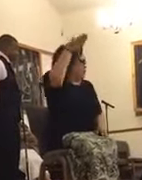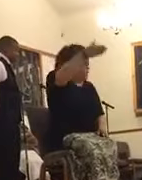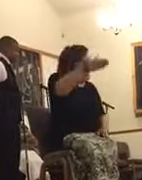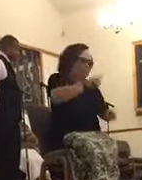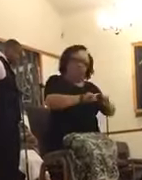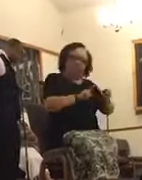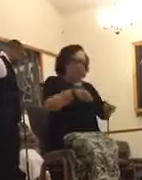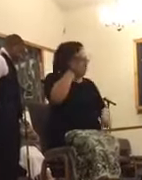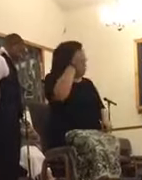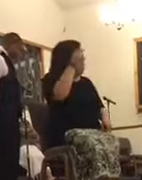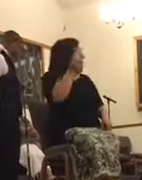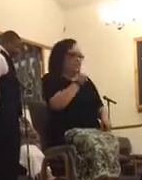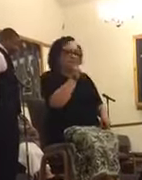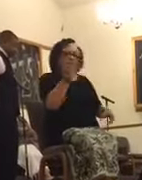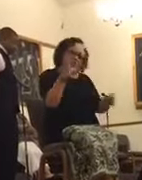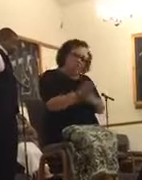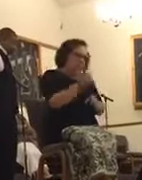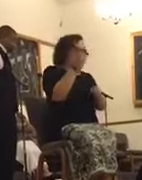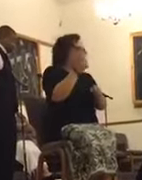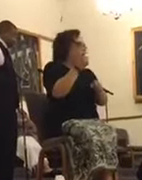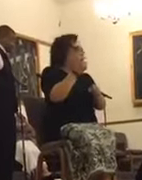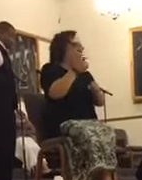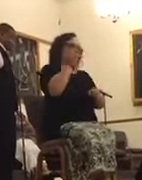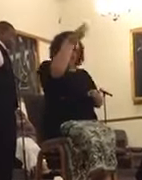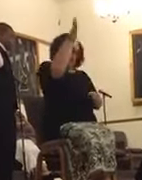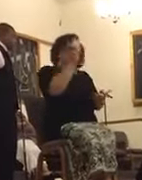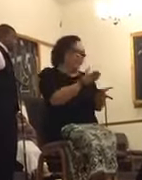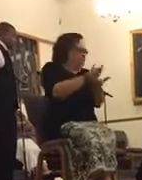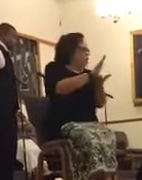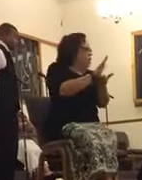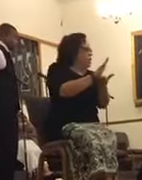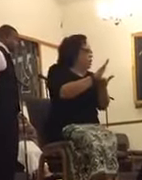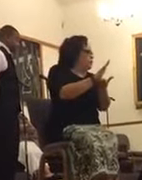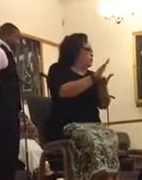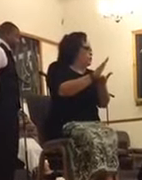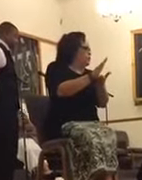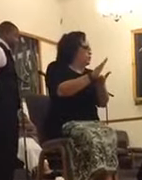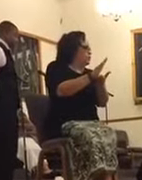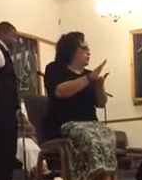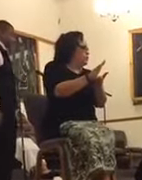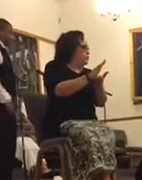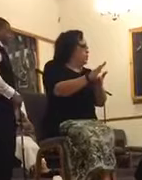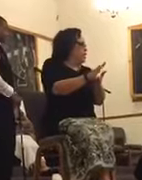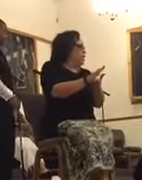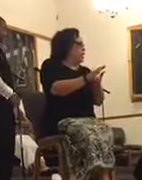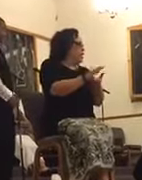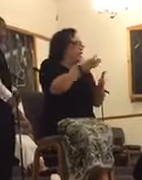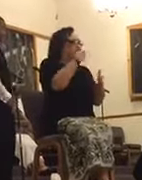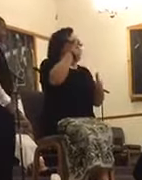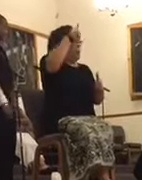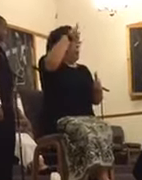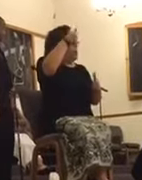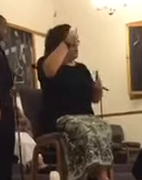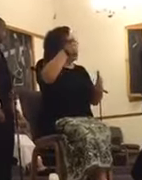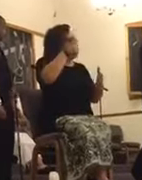not win. Isn't God all right? But the best example is